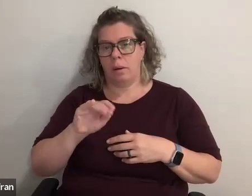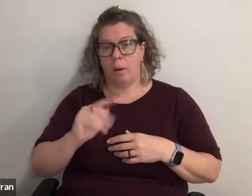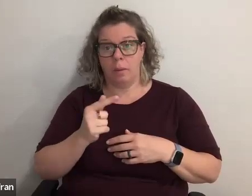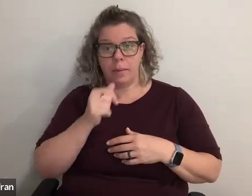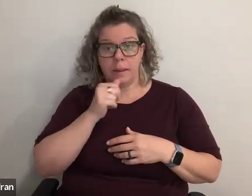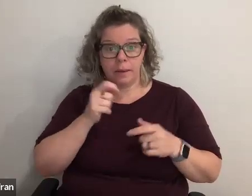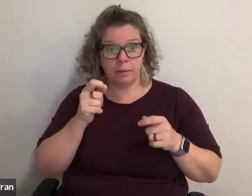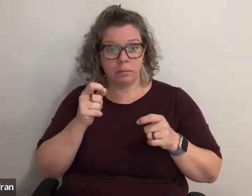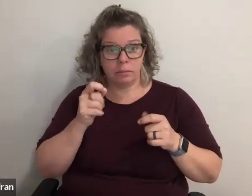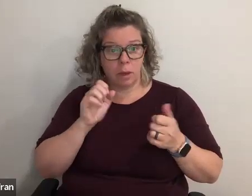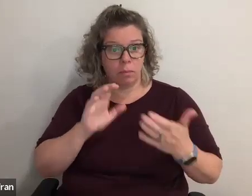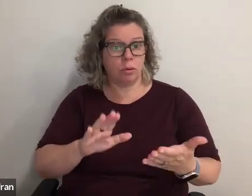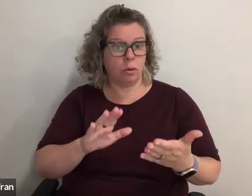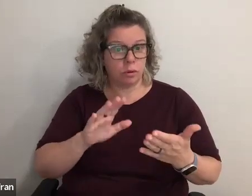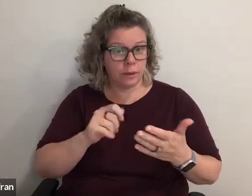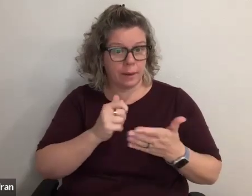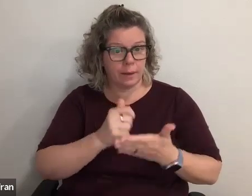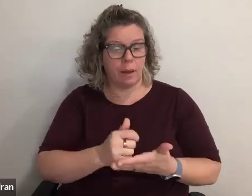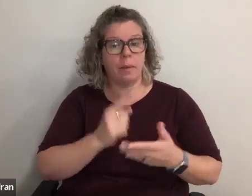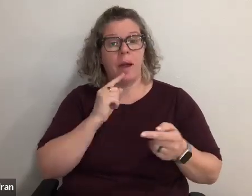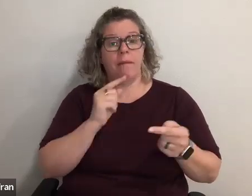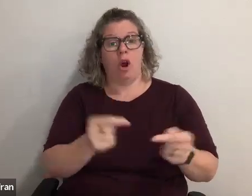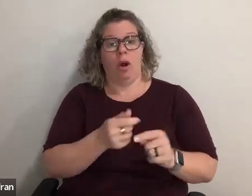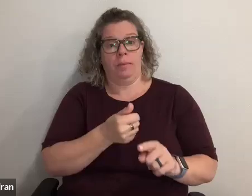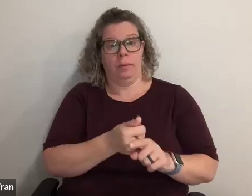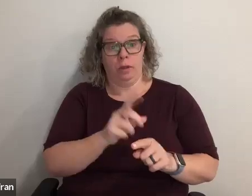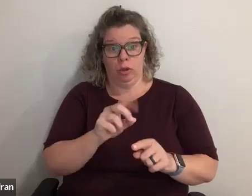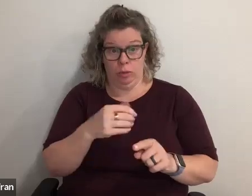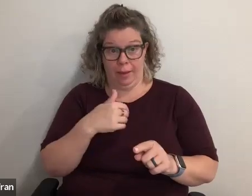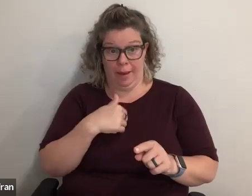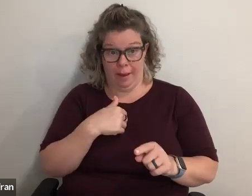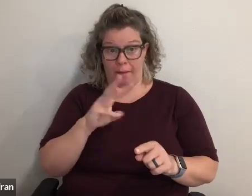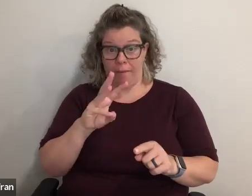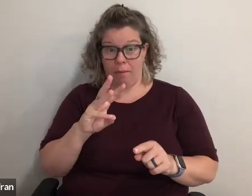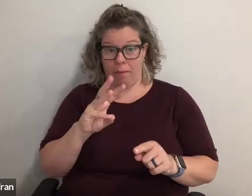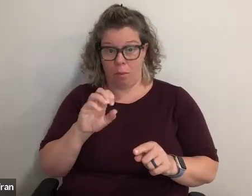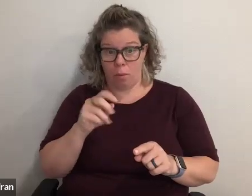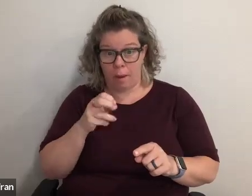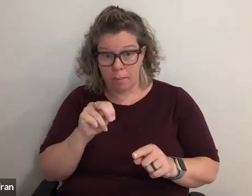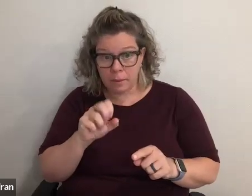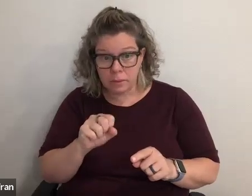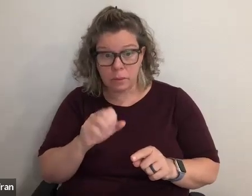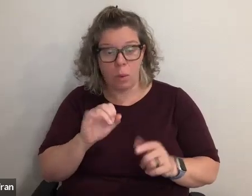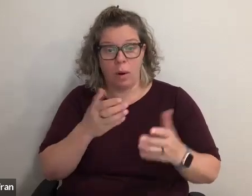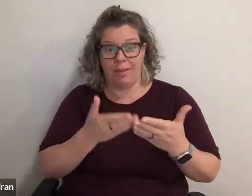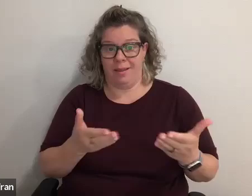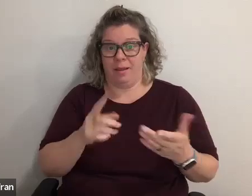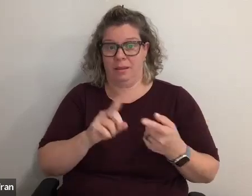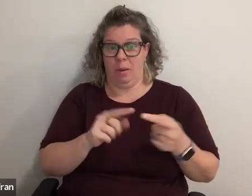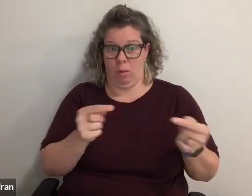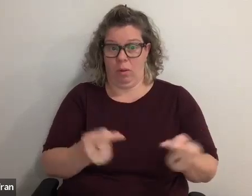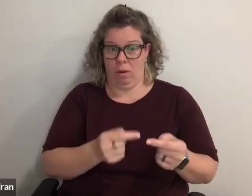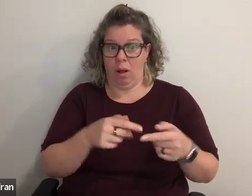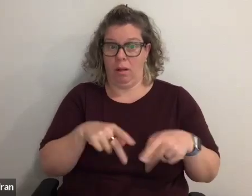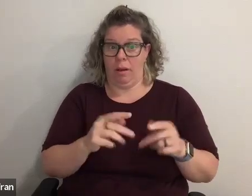with? If they're going to harm themselves, do they have means? Can we work towards removing access to the means? Do we need to